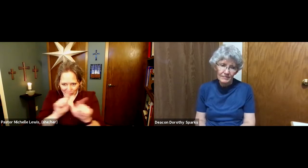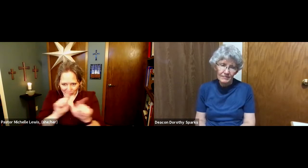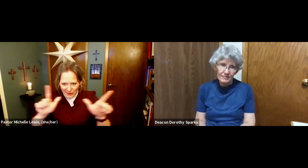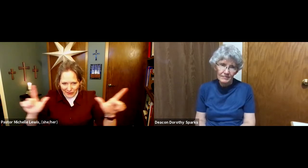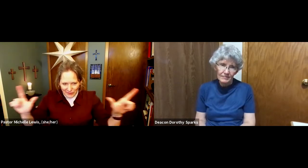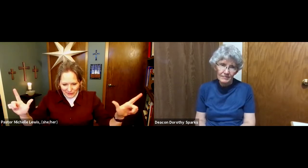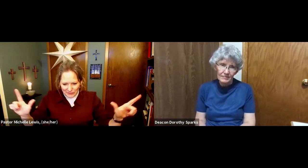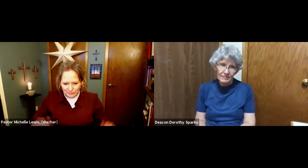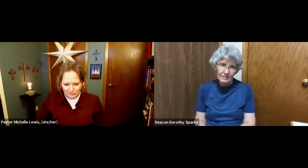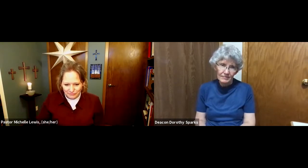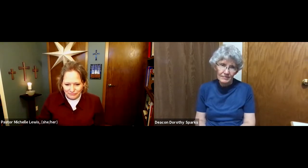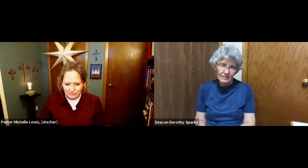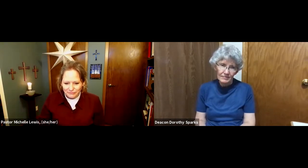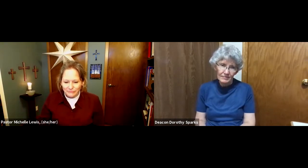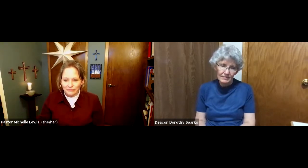us.